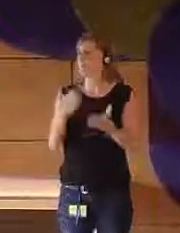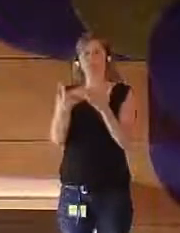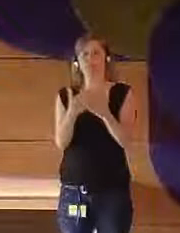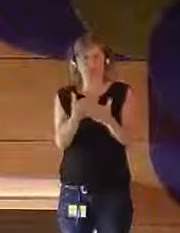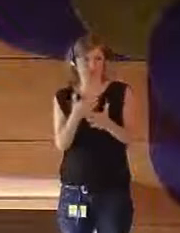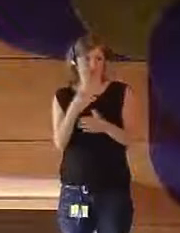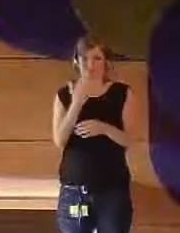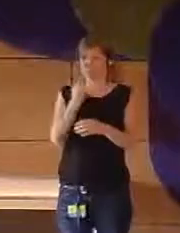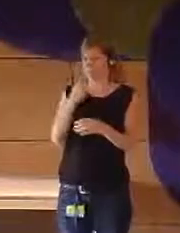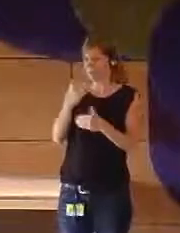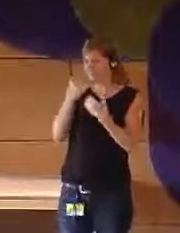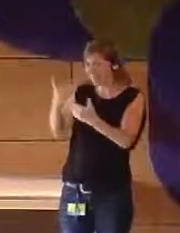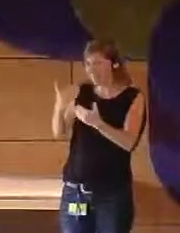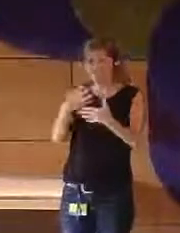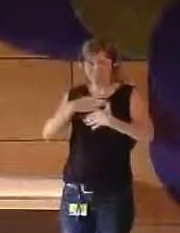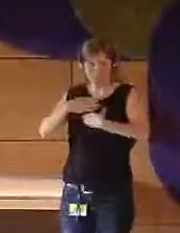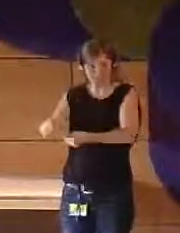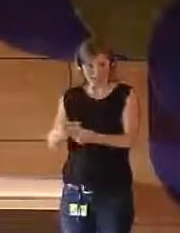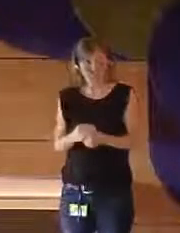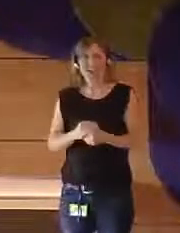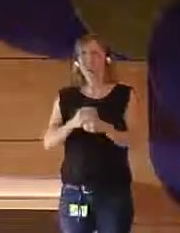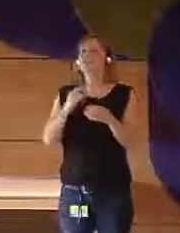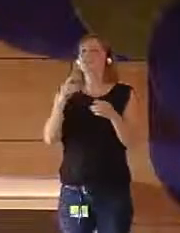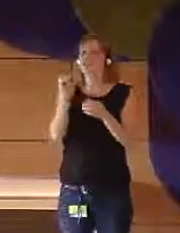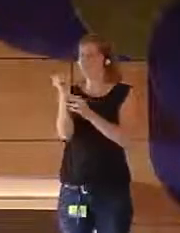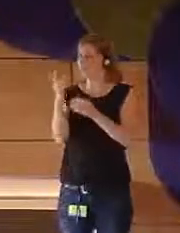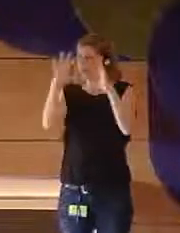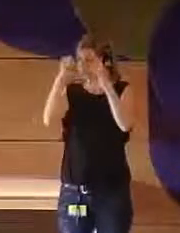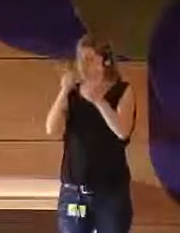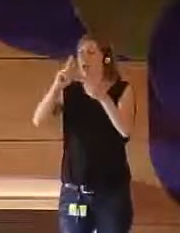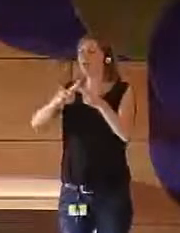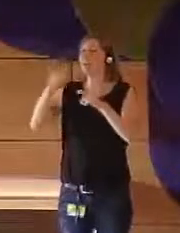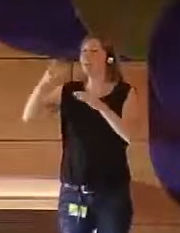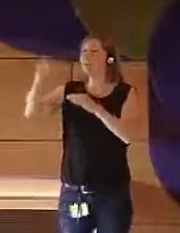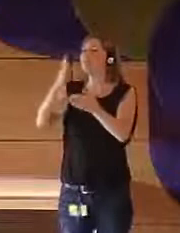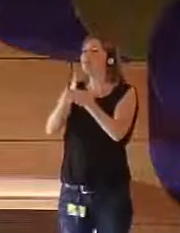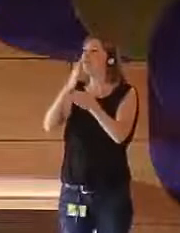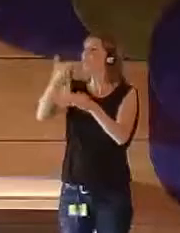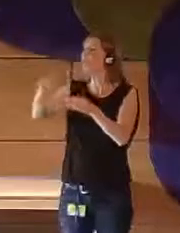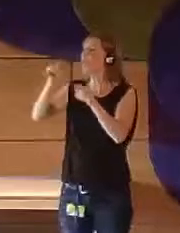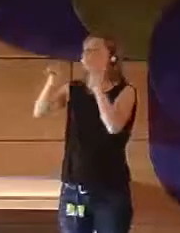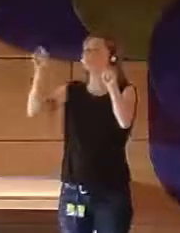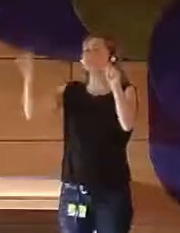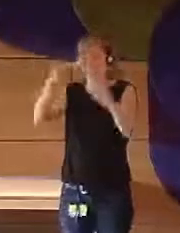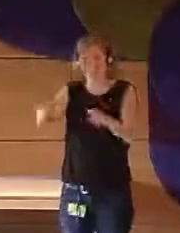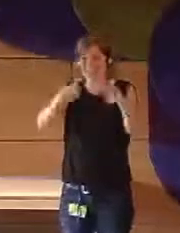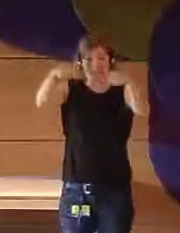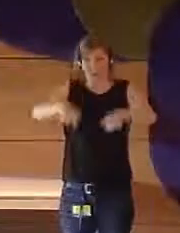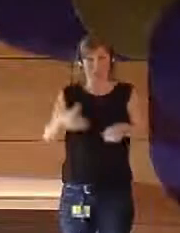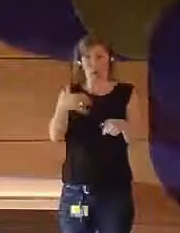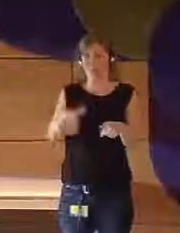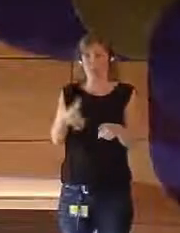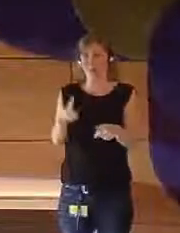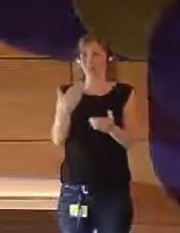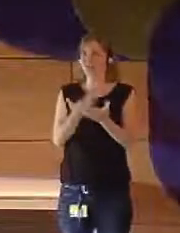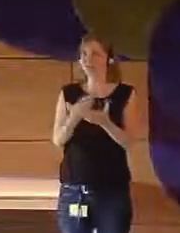think this meeting is unique. I have never, unique in a good way. It can be unique in a bad. I've never come